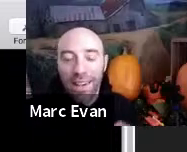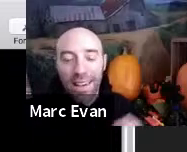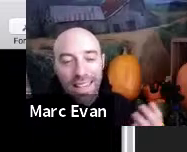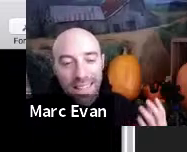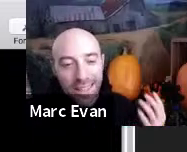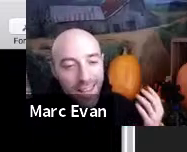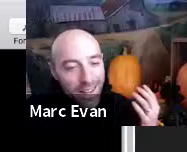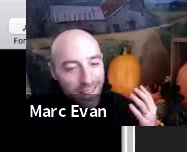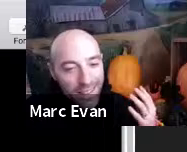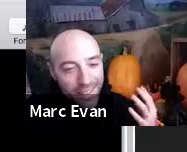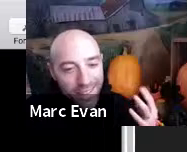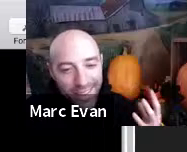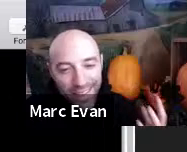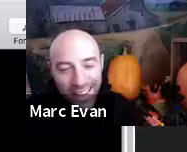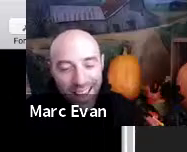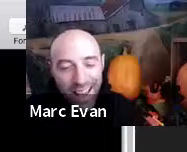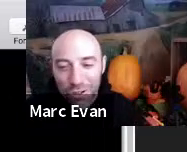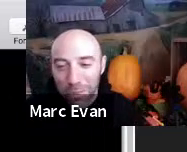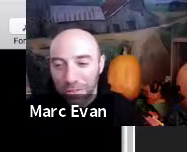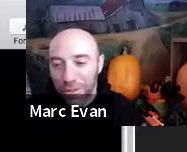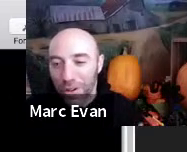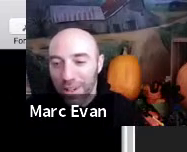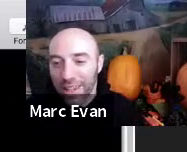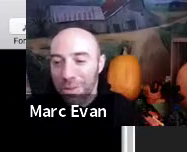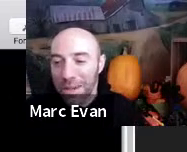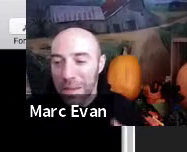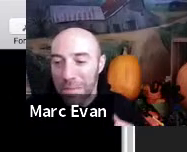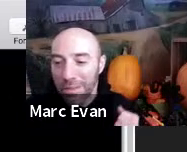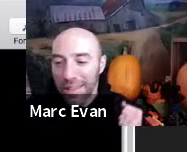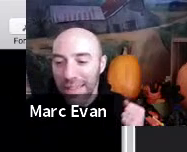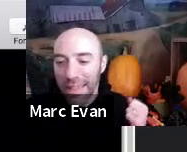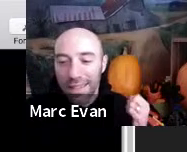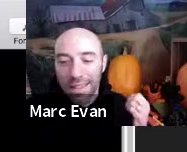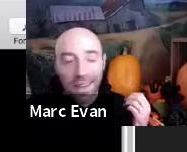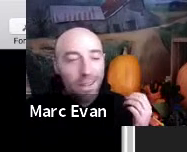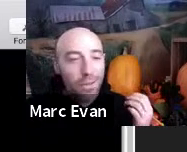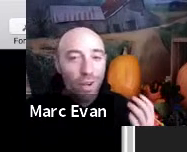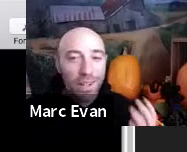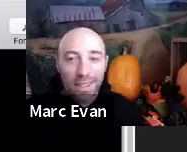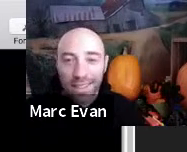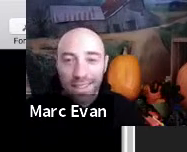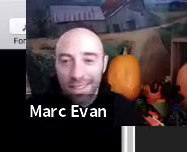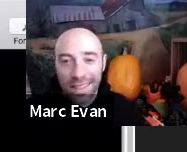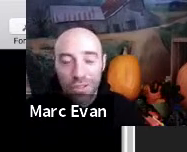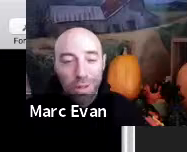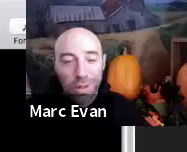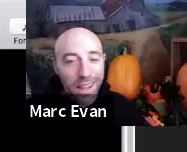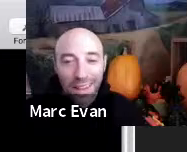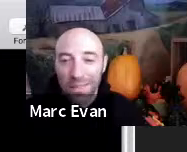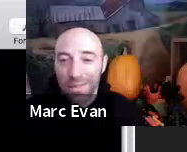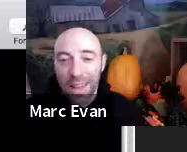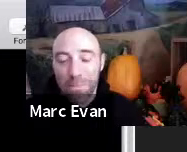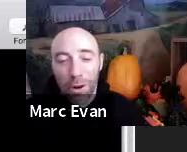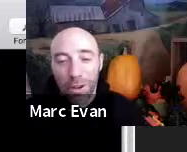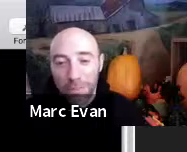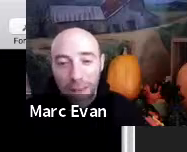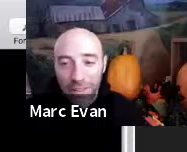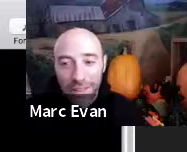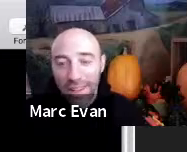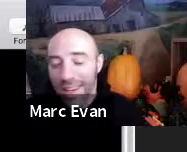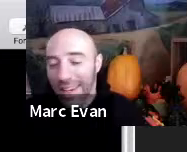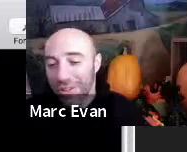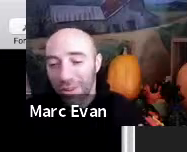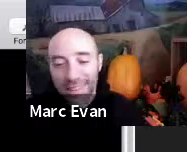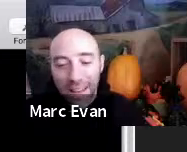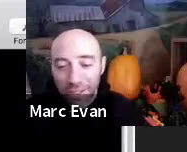Jack, he he got in trouble for tricking too many people. Tricked he tricked God and got barred from